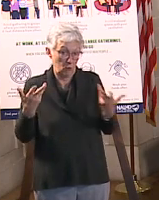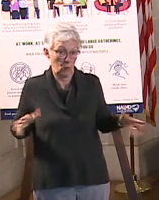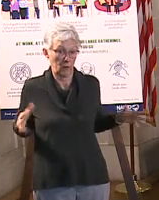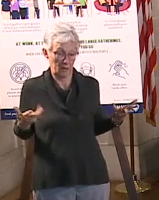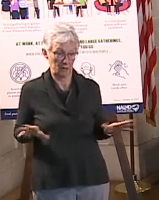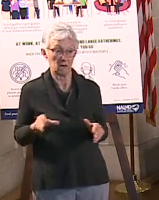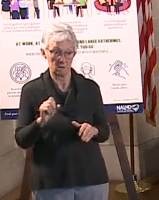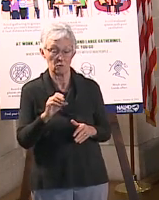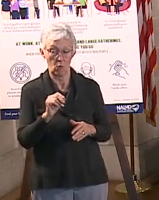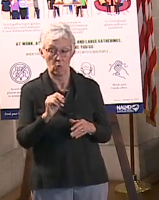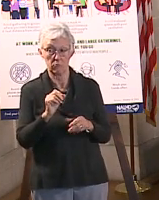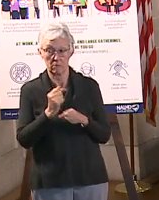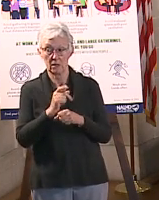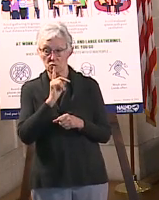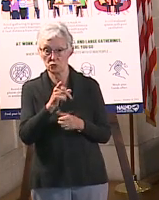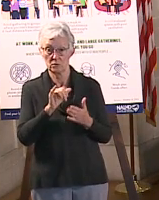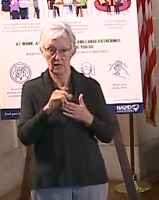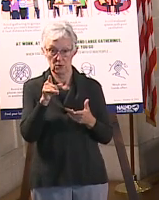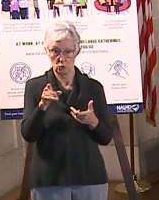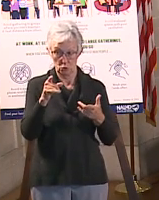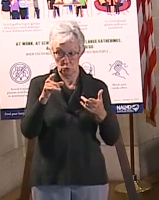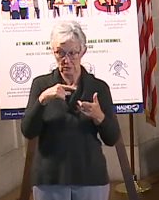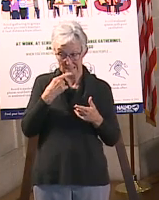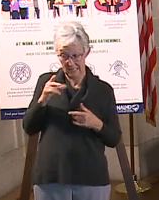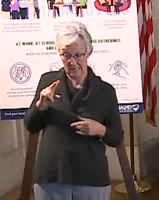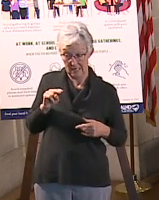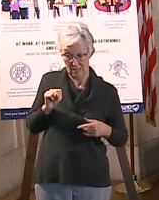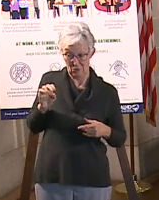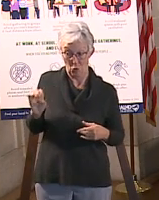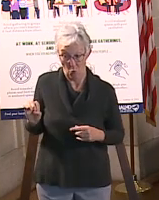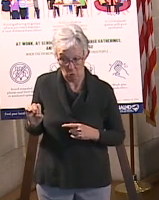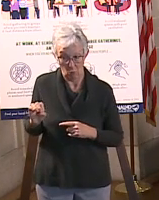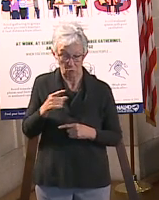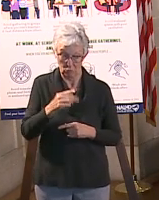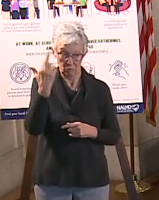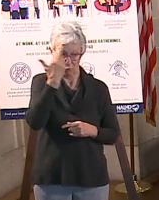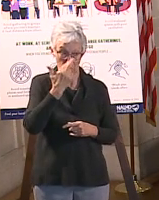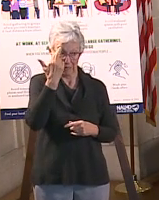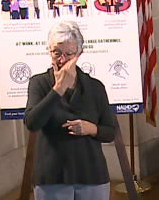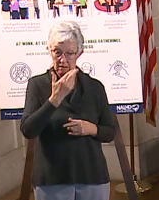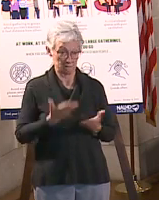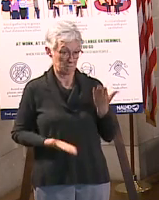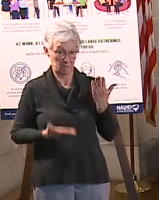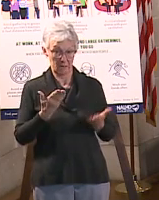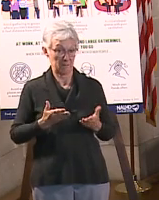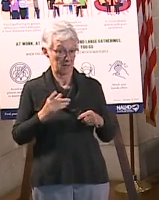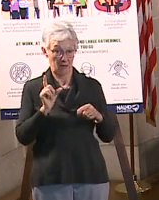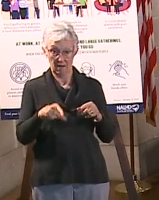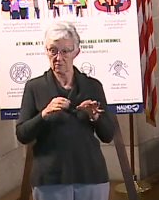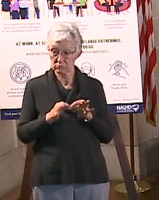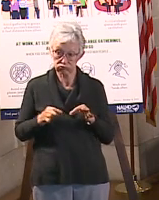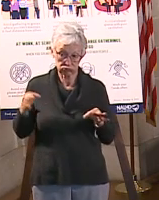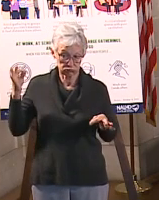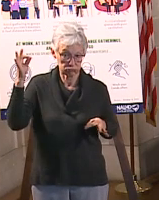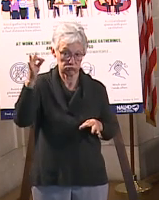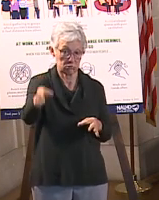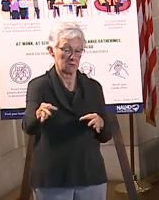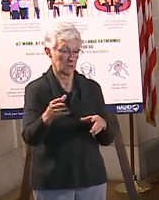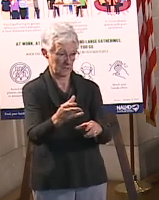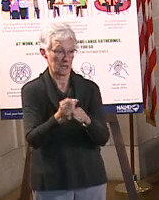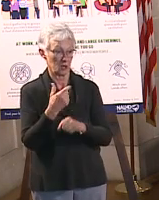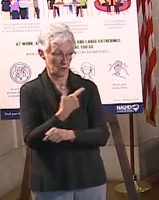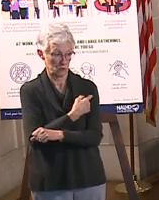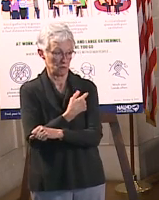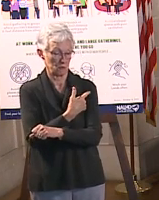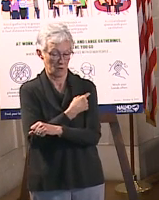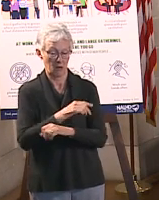asked to be able to be in that program. And then again, I just want to highlight again, the National Guard is helping to collect that information from these companies to be able to